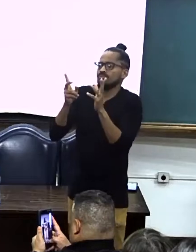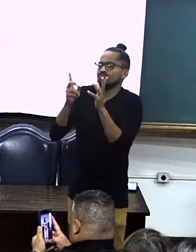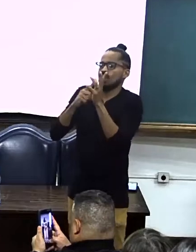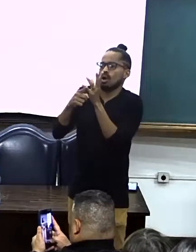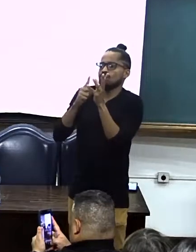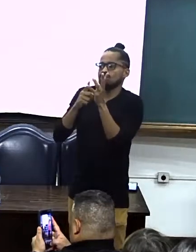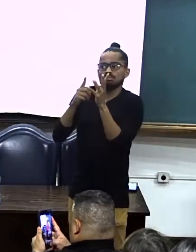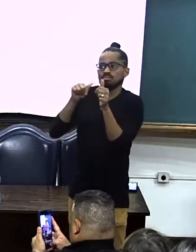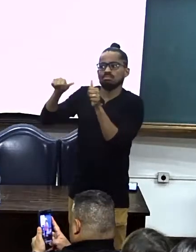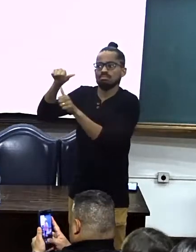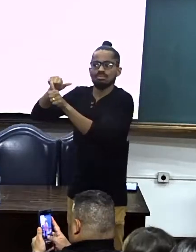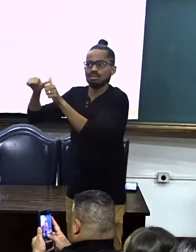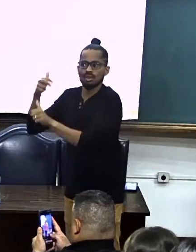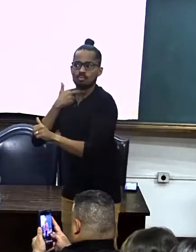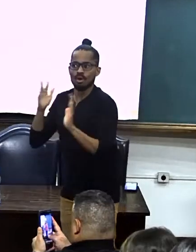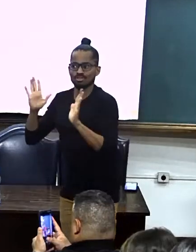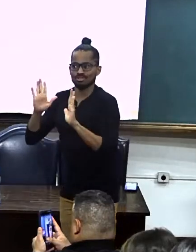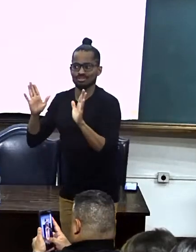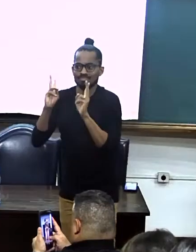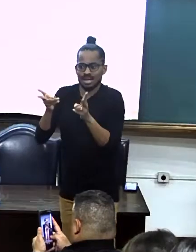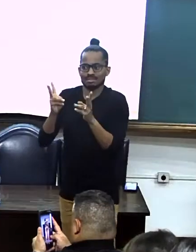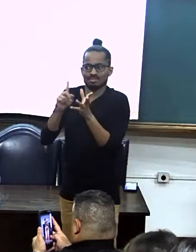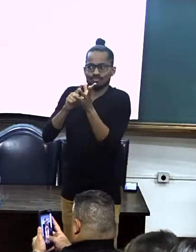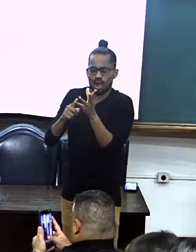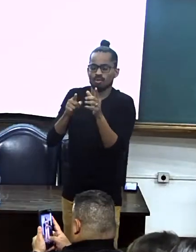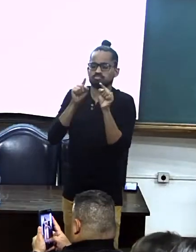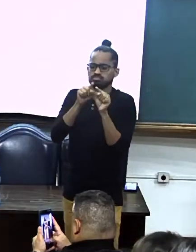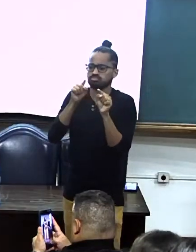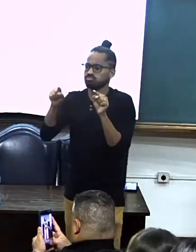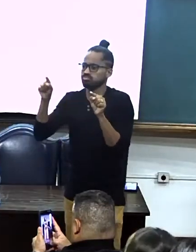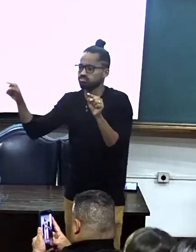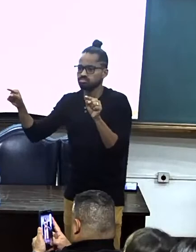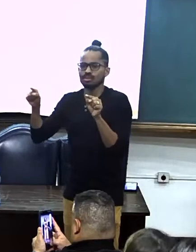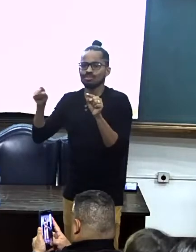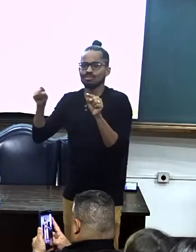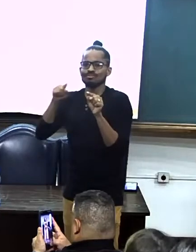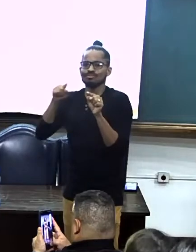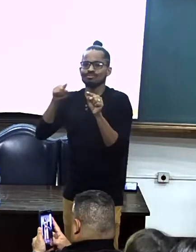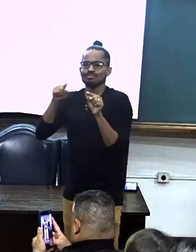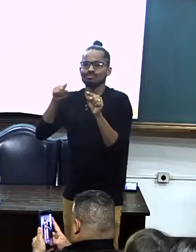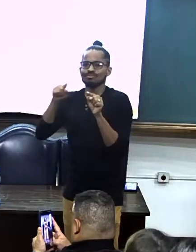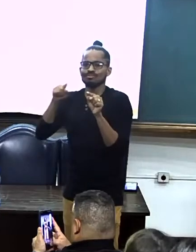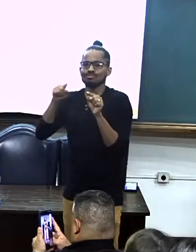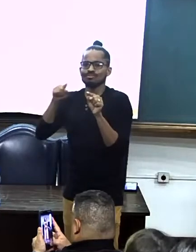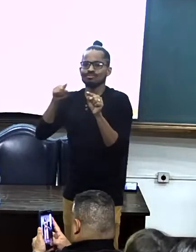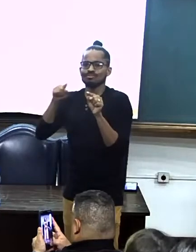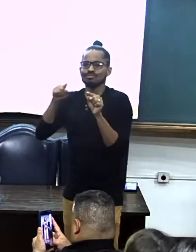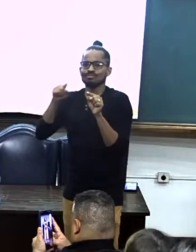Então, para verificar, né, se a gente tem